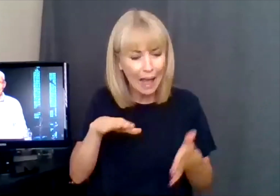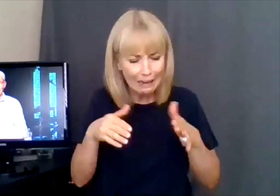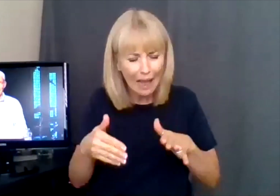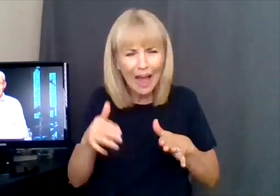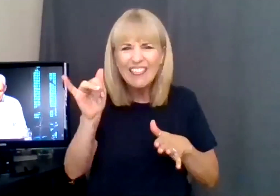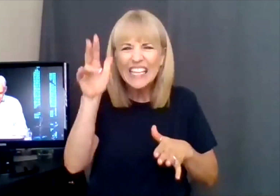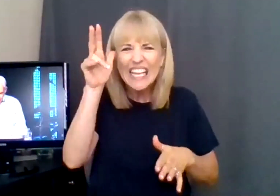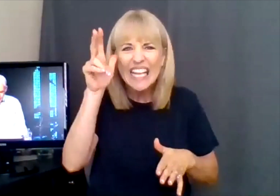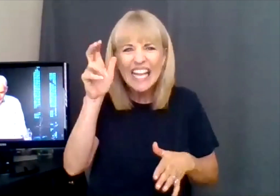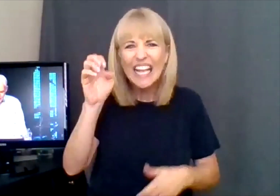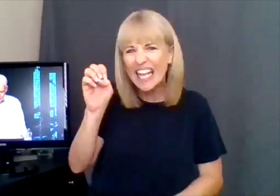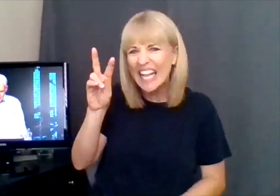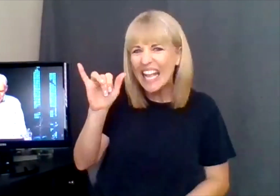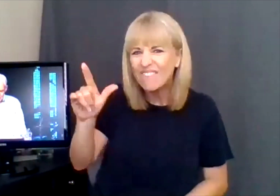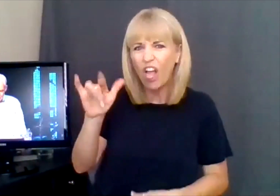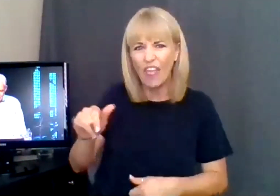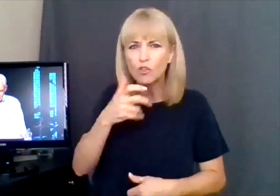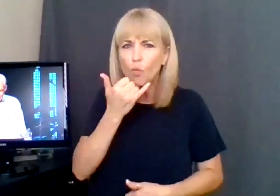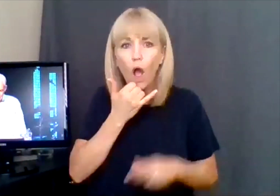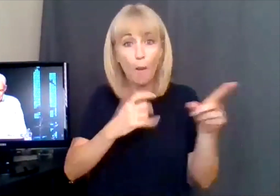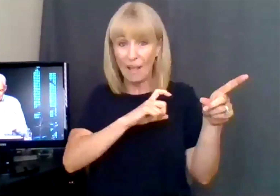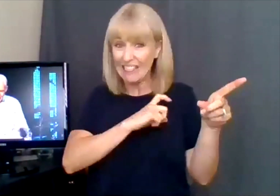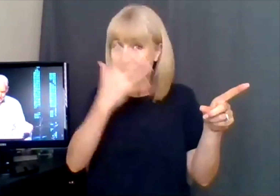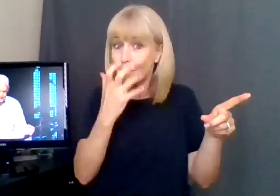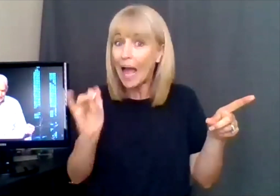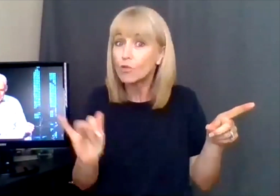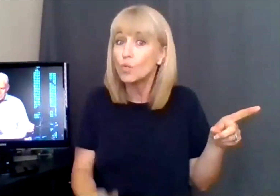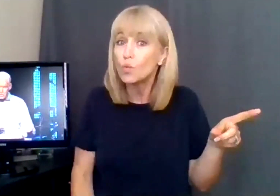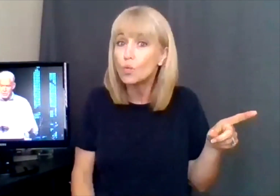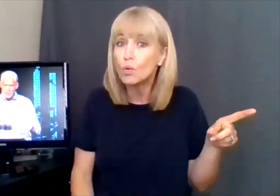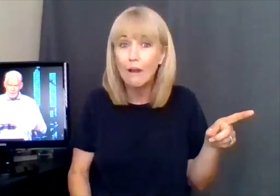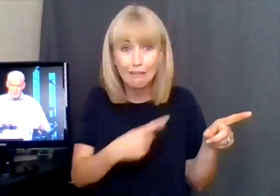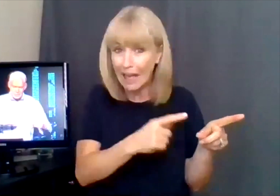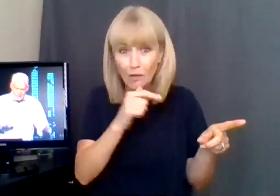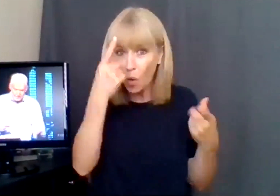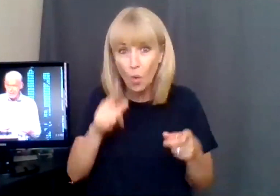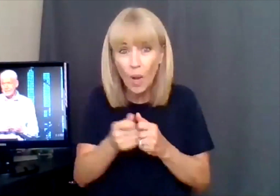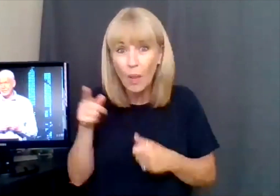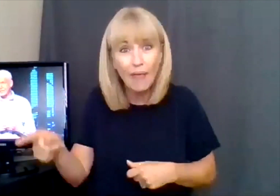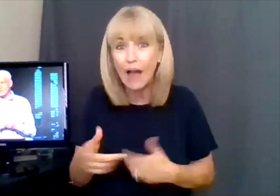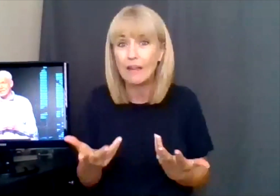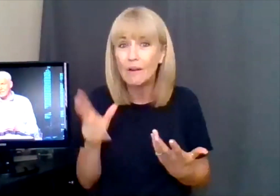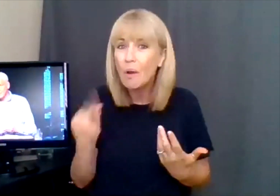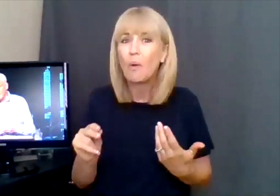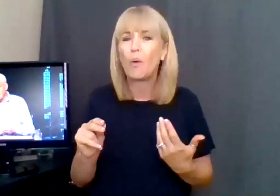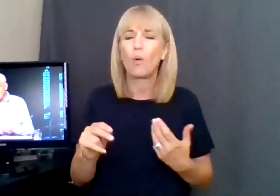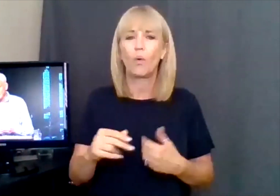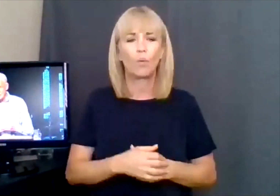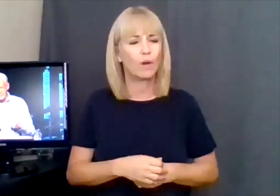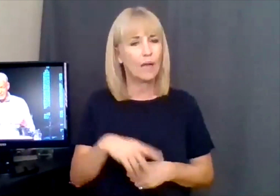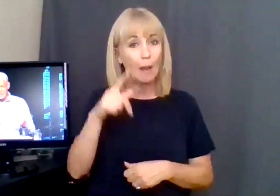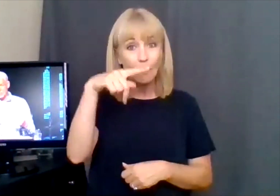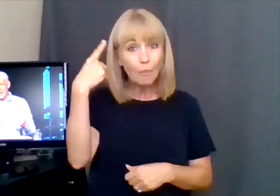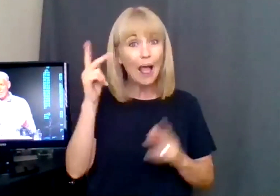too. There are injustices. Blacks continue to suffer under this thing of